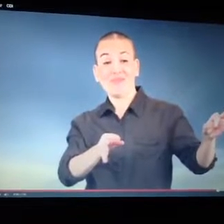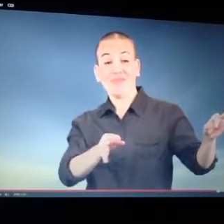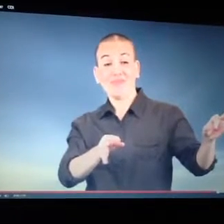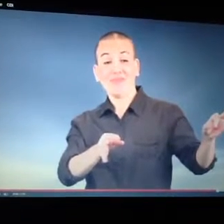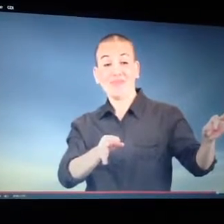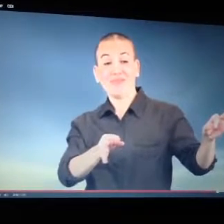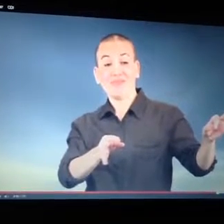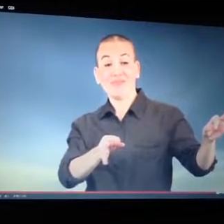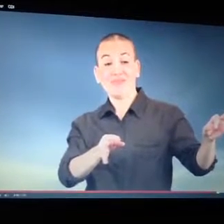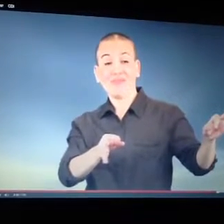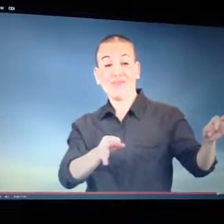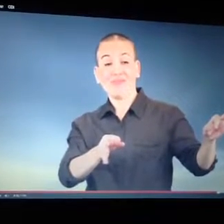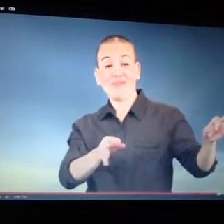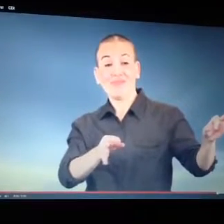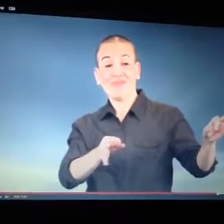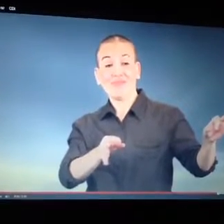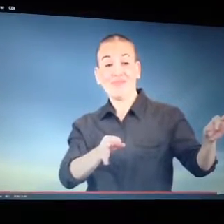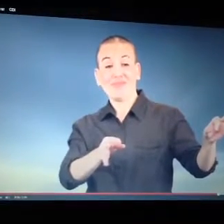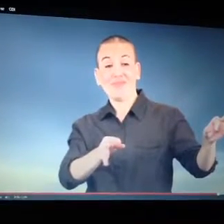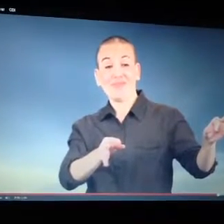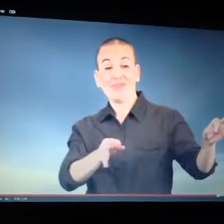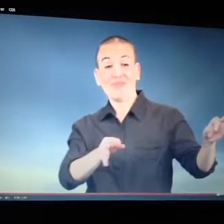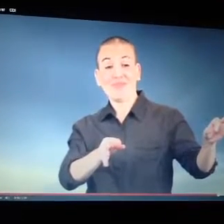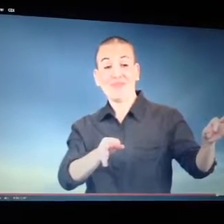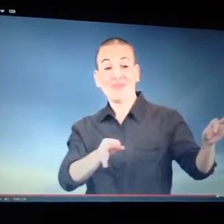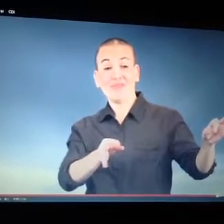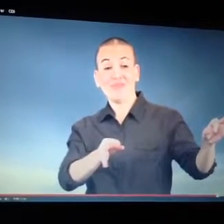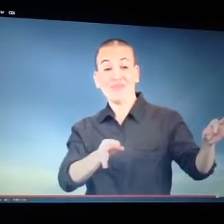the deaf interpreter will understand